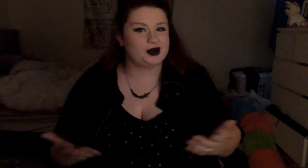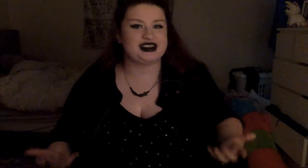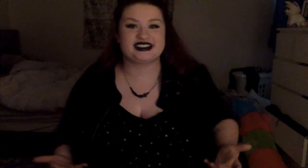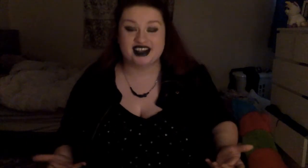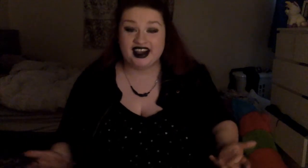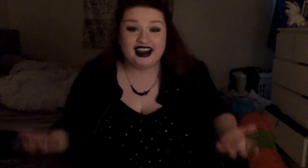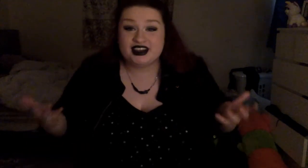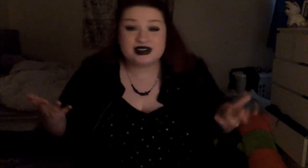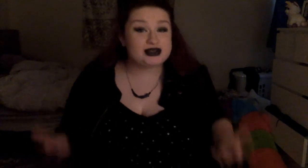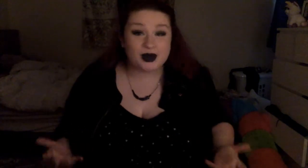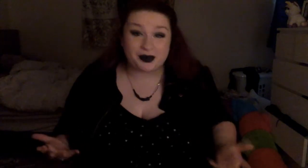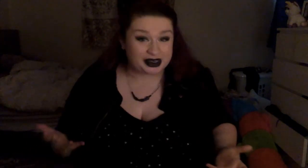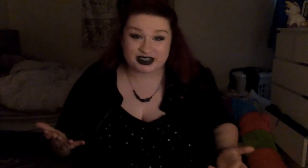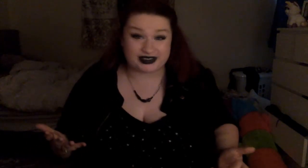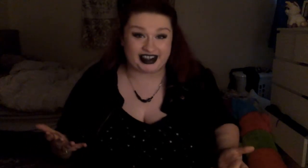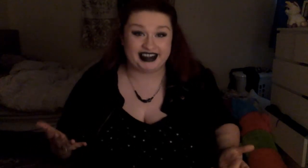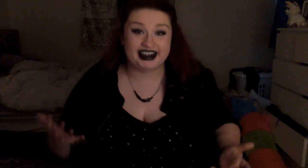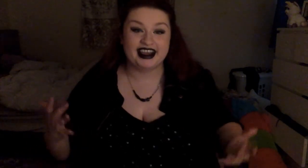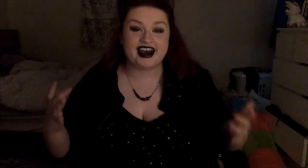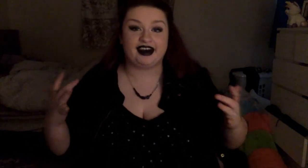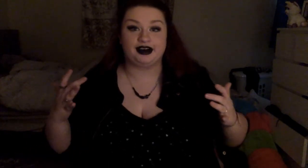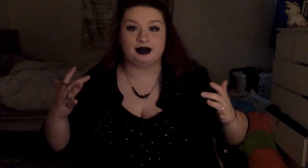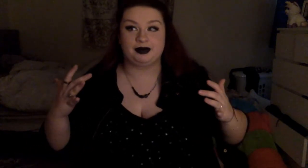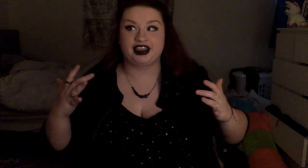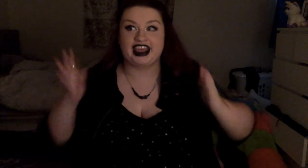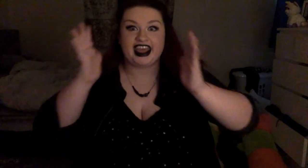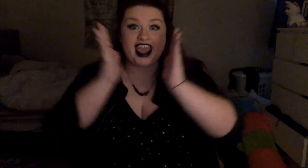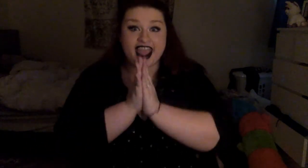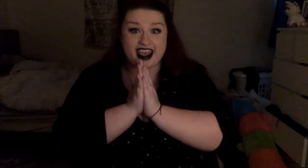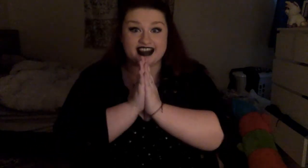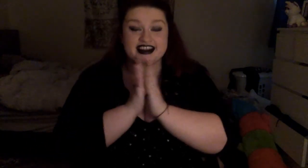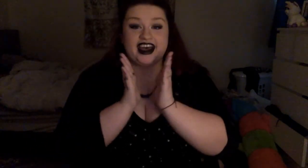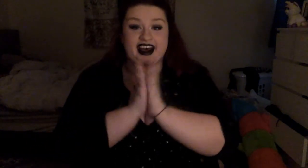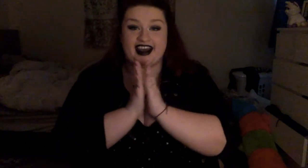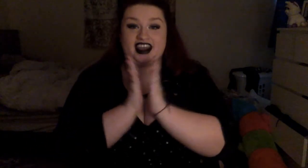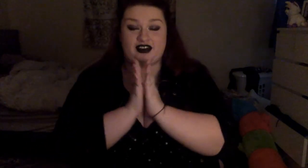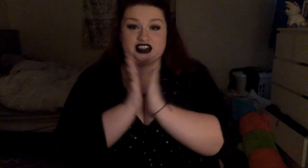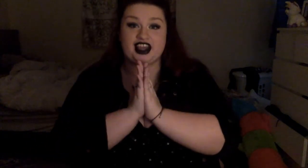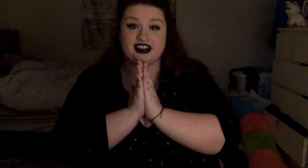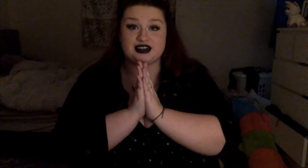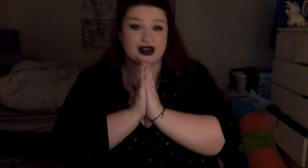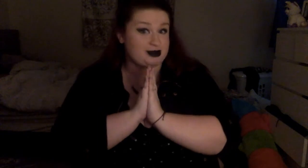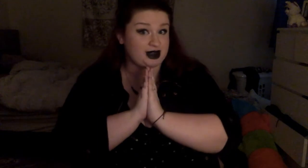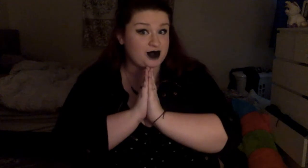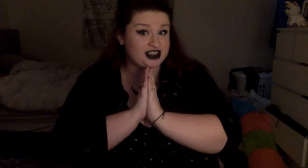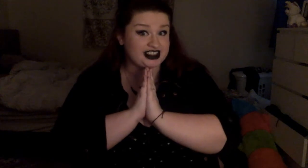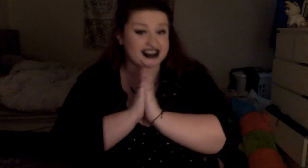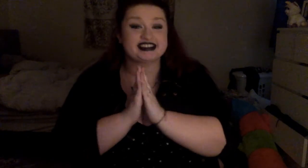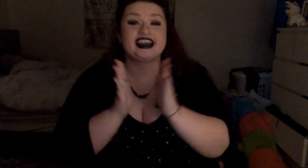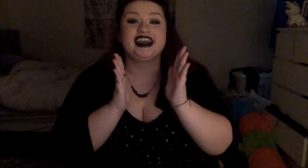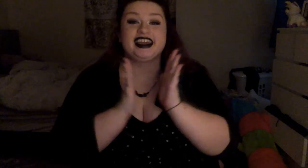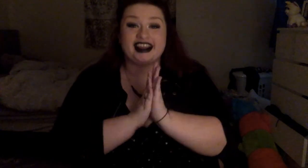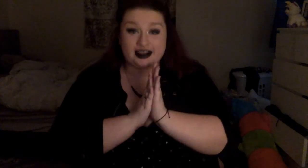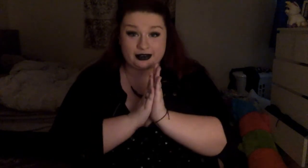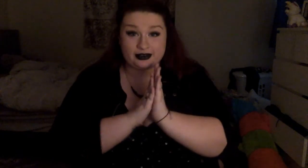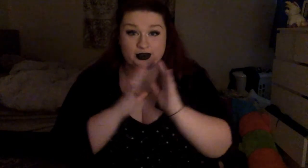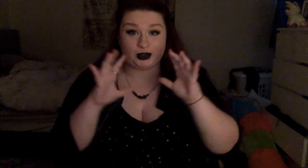always so much fun. And I have a challenge for anybody watching this. If